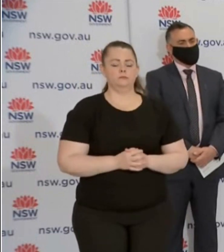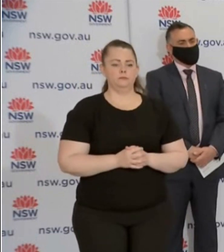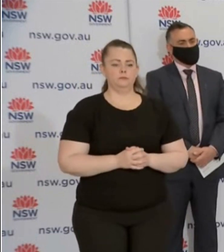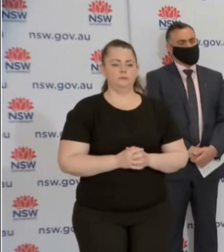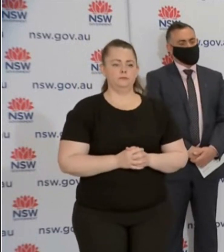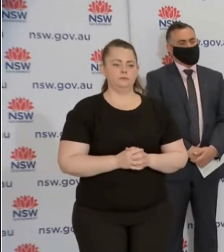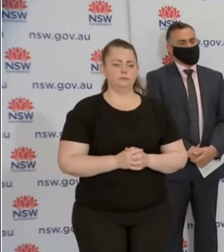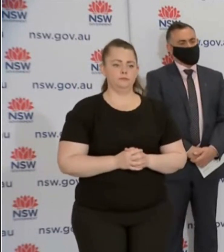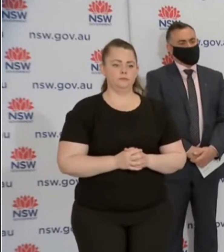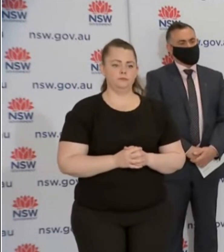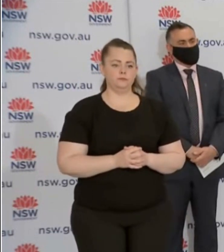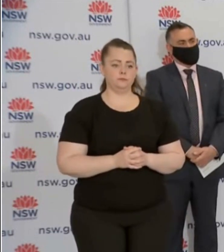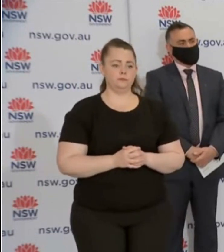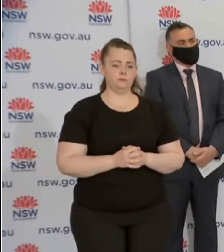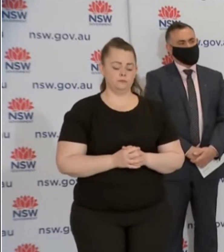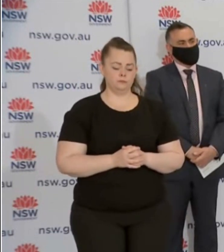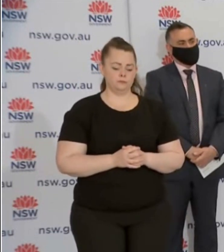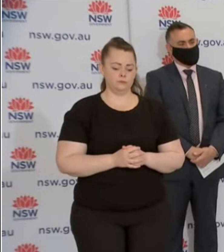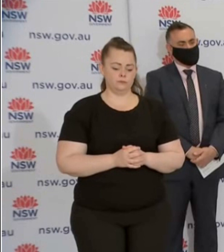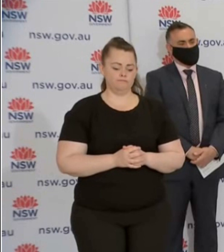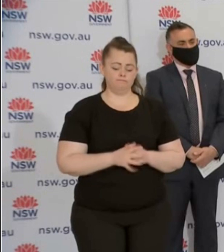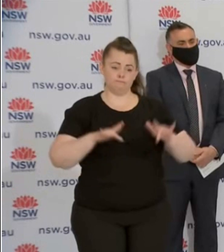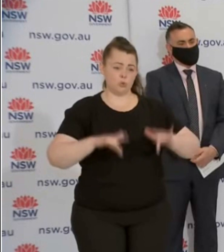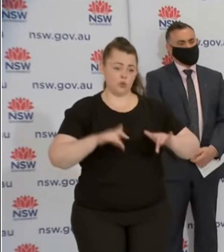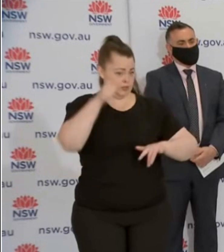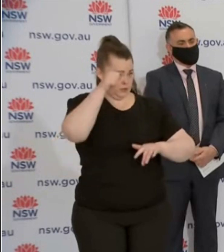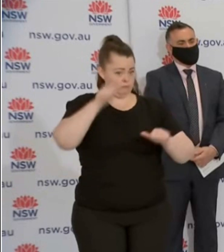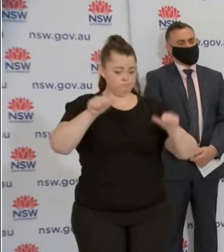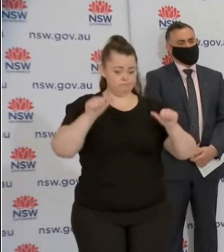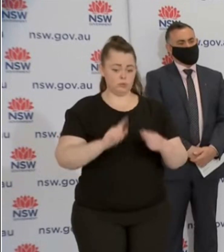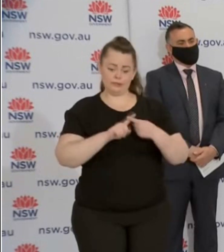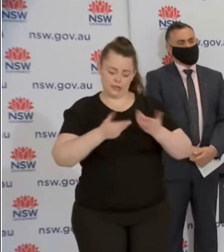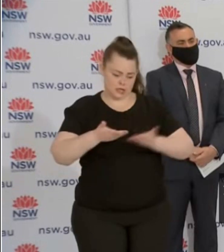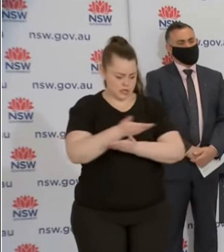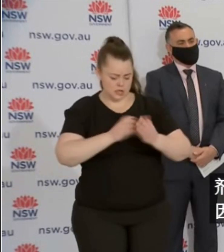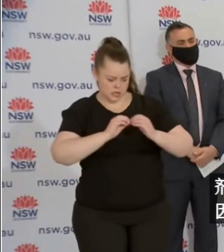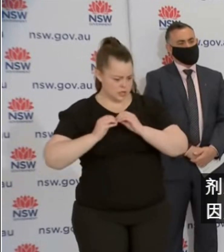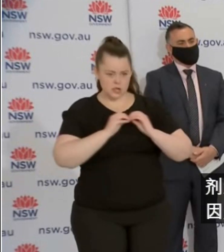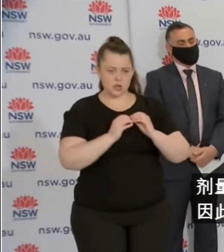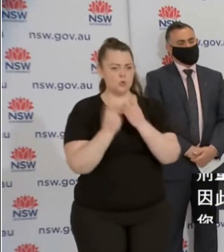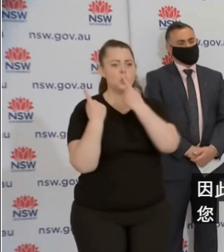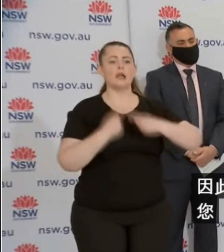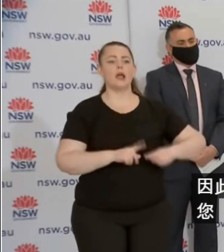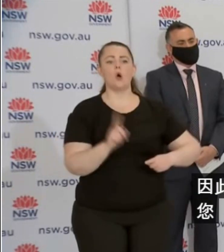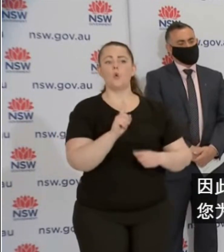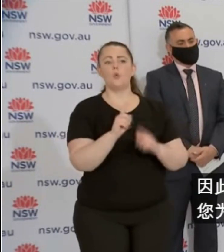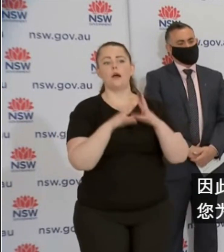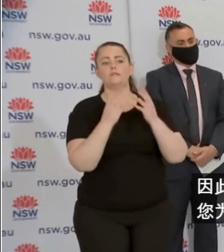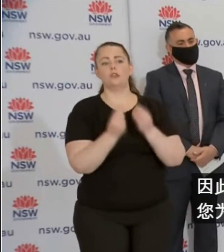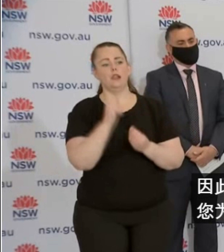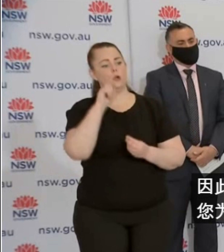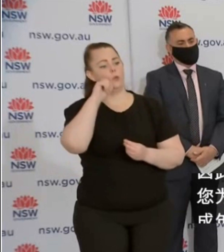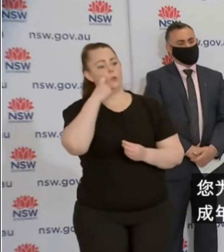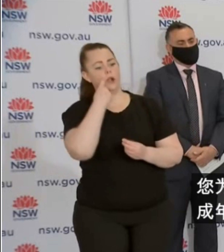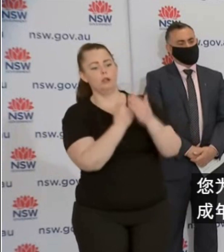will look like once we get to 70% double dose vaccination. So we have to appreciate that when you have the vast majority